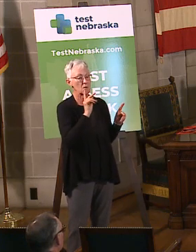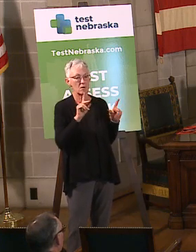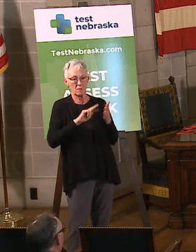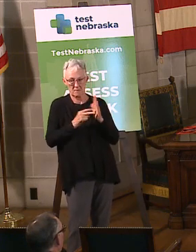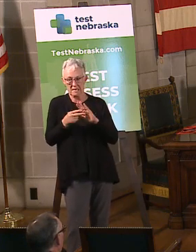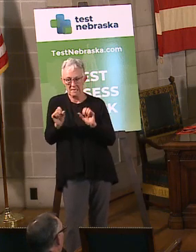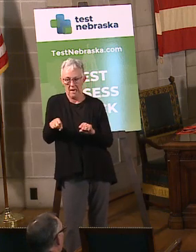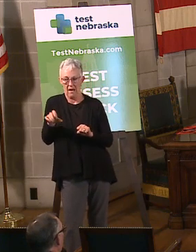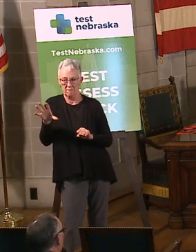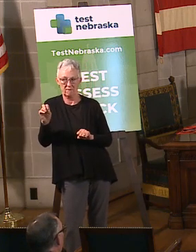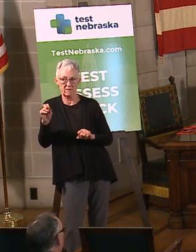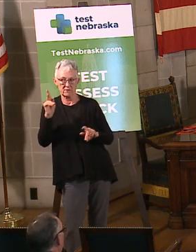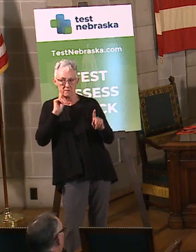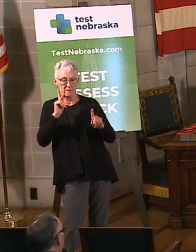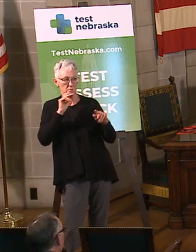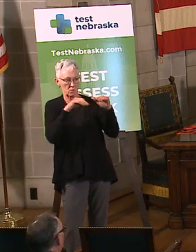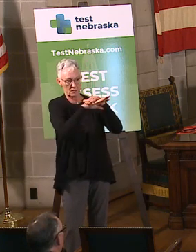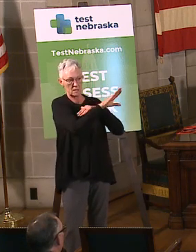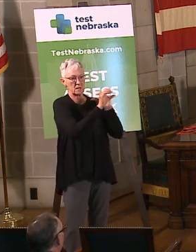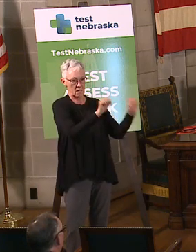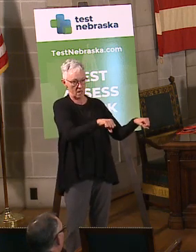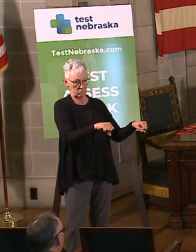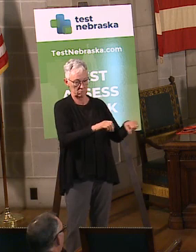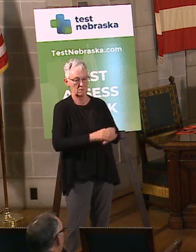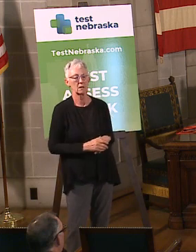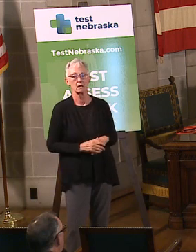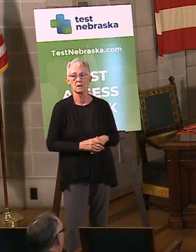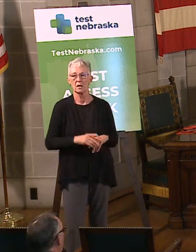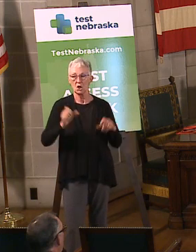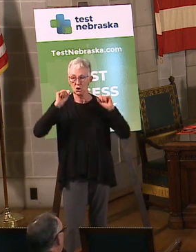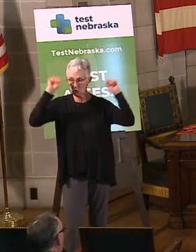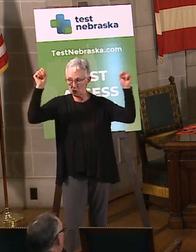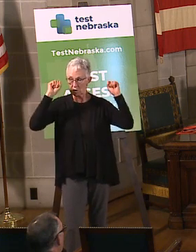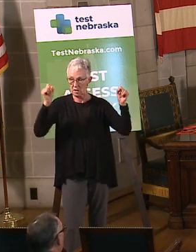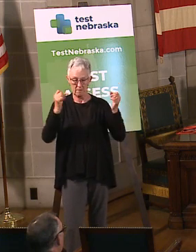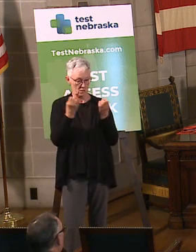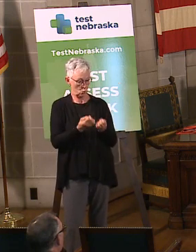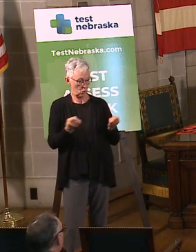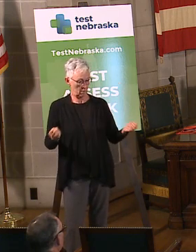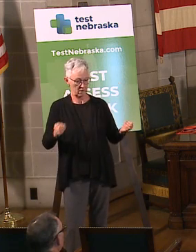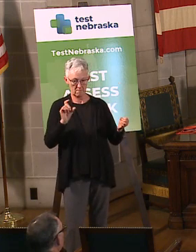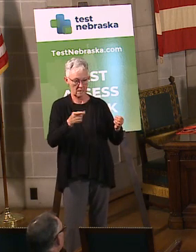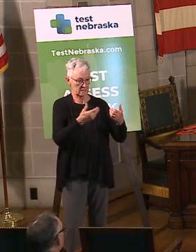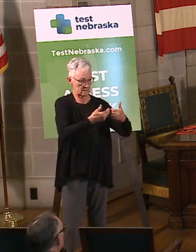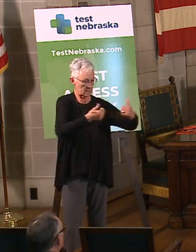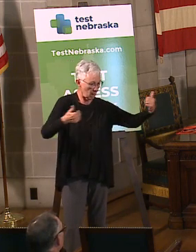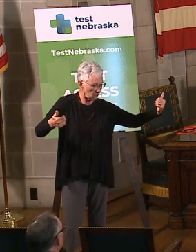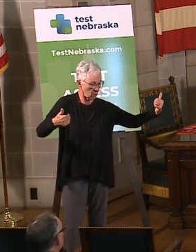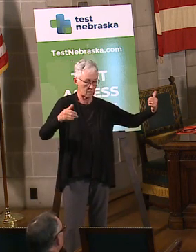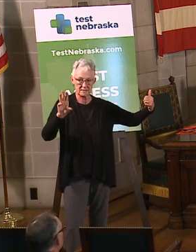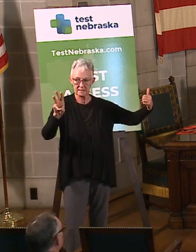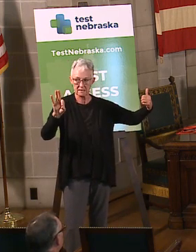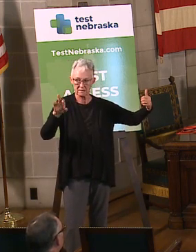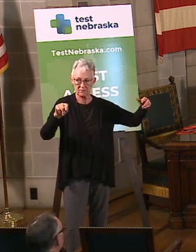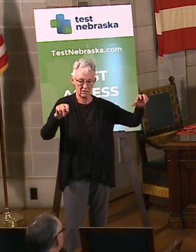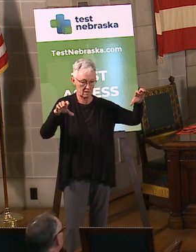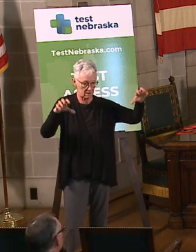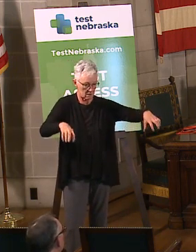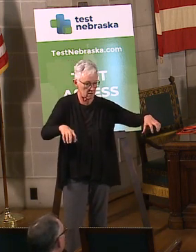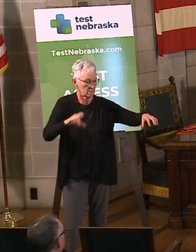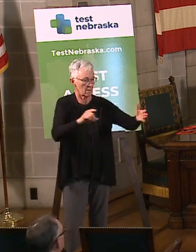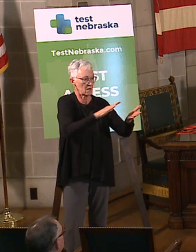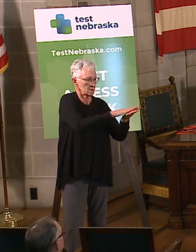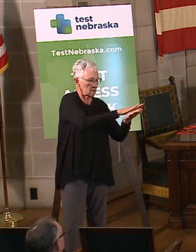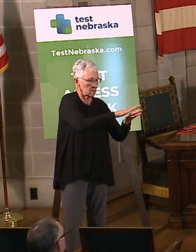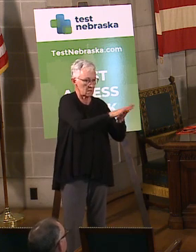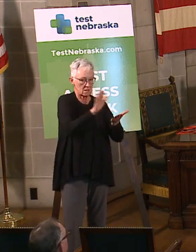you've got that gym equipment in there, it's got to be 6 feet apart, all the same sanitation kind of things, all those similar rules we talked about before. Salons,